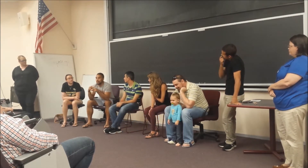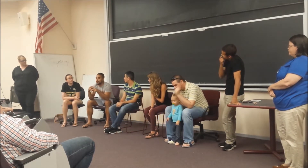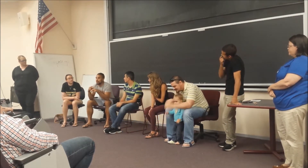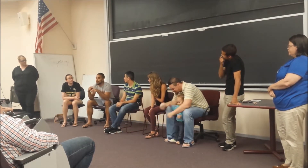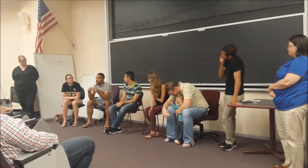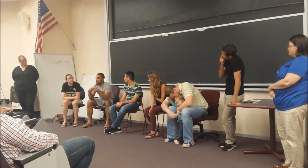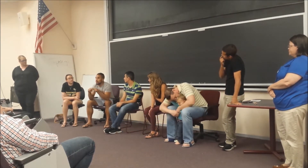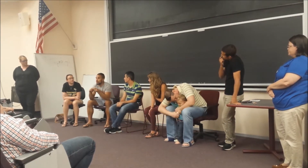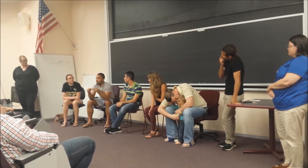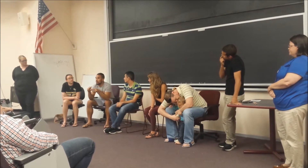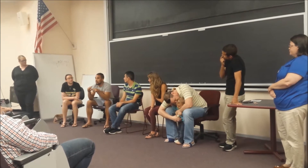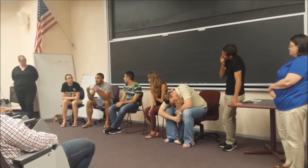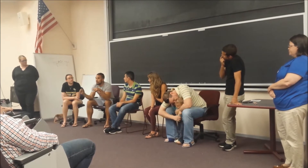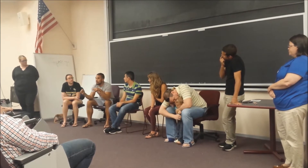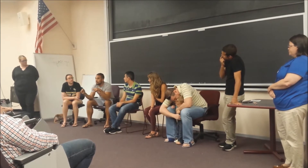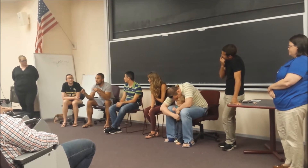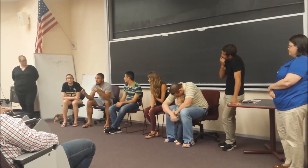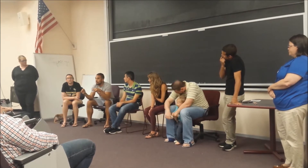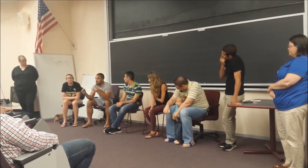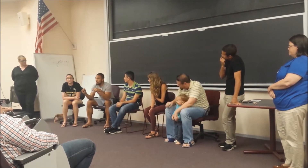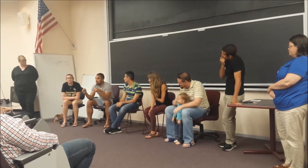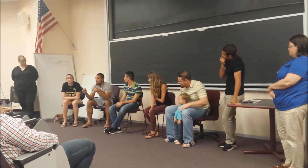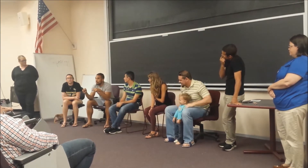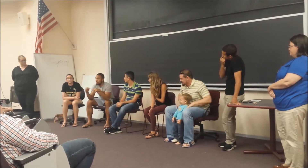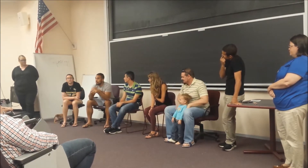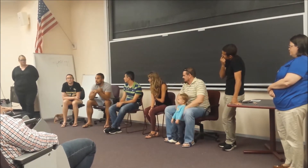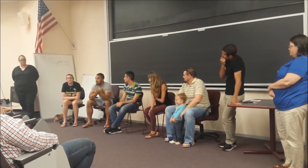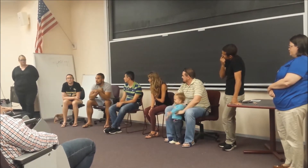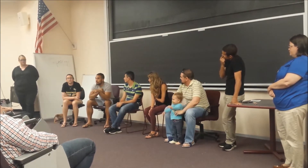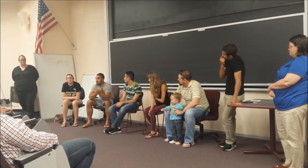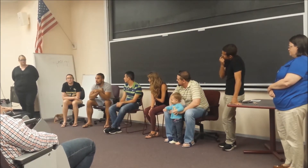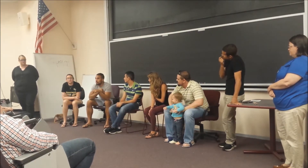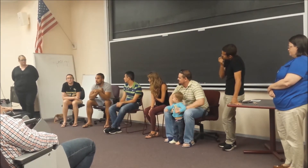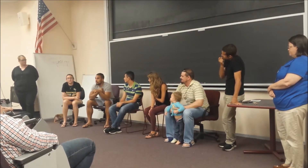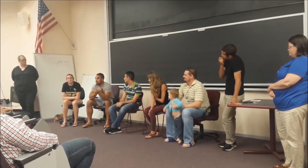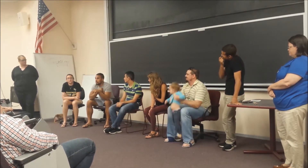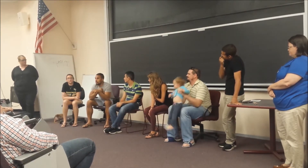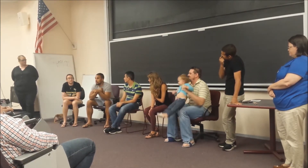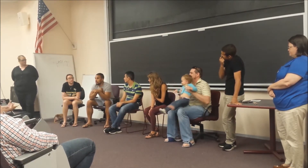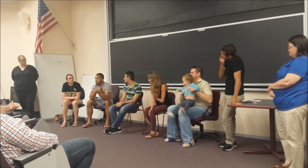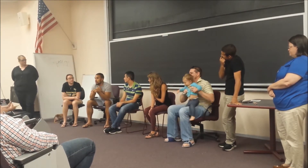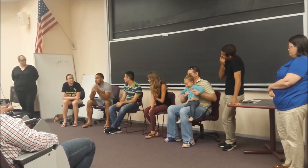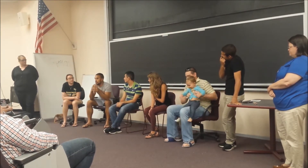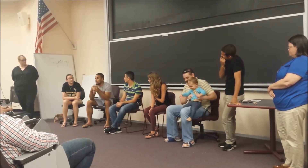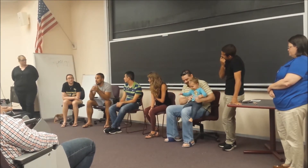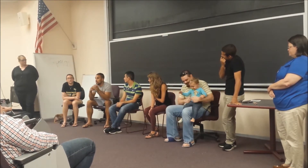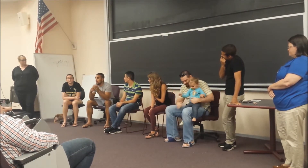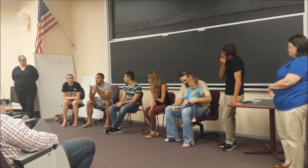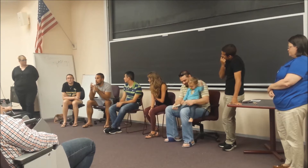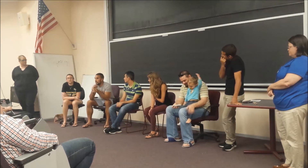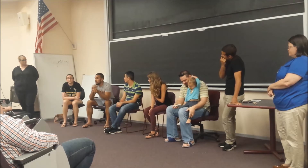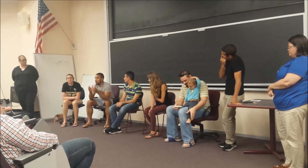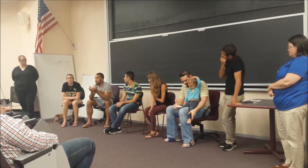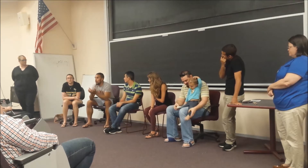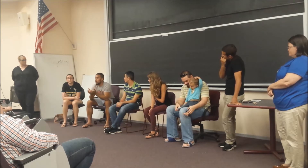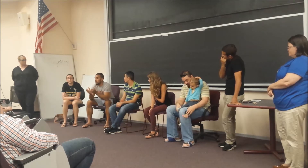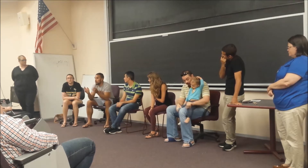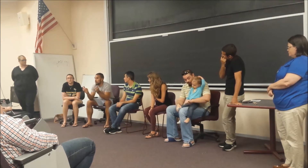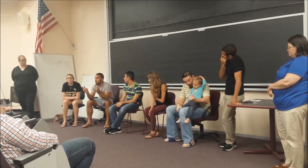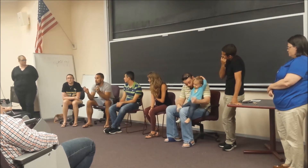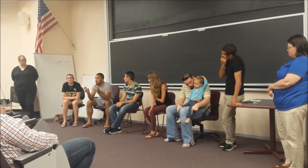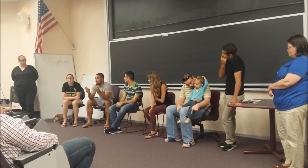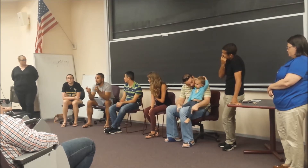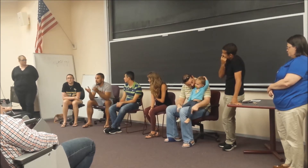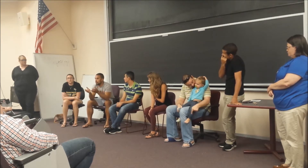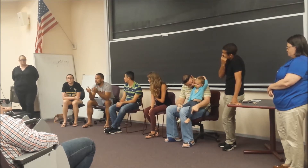For example, train gone is the two signs, train gone, sorry. That really means